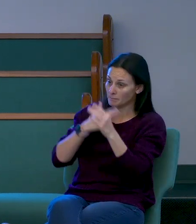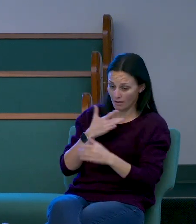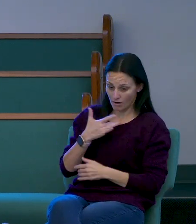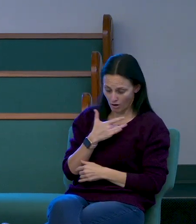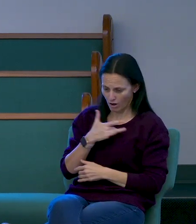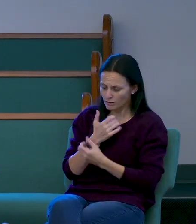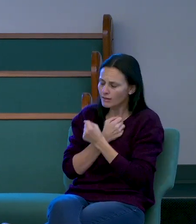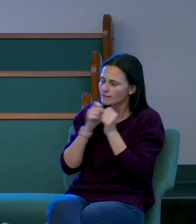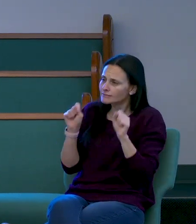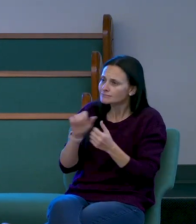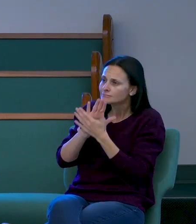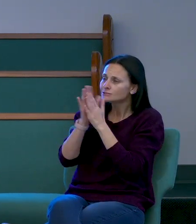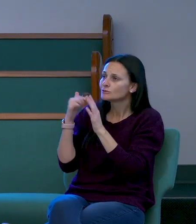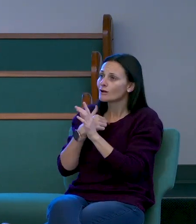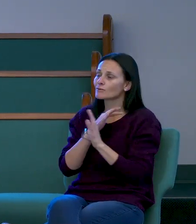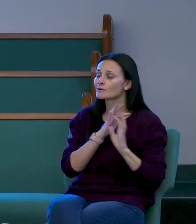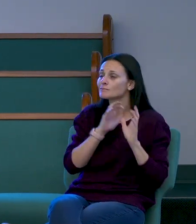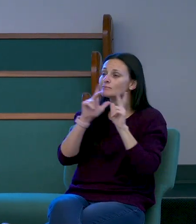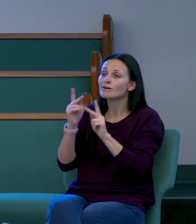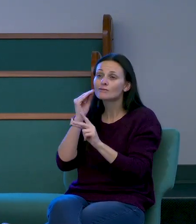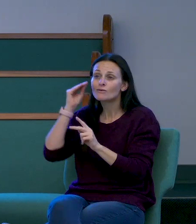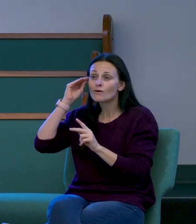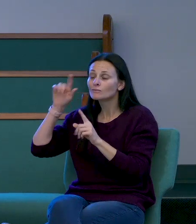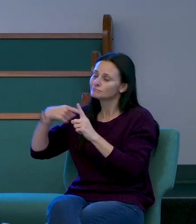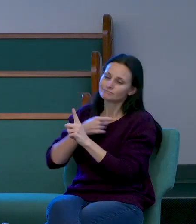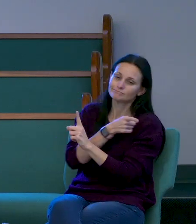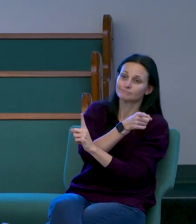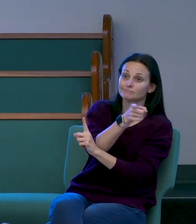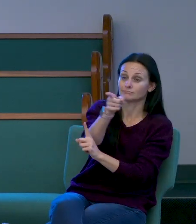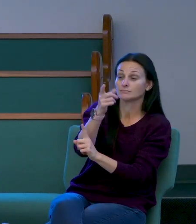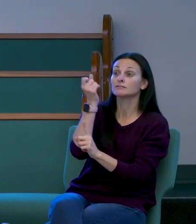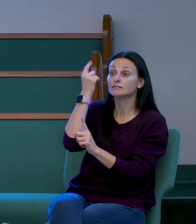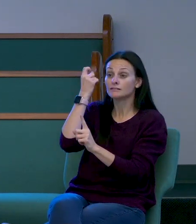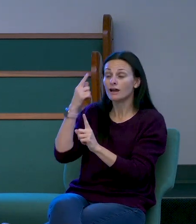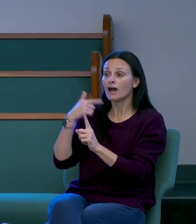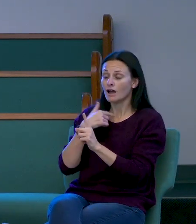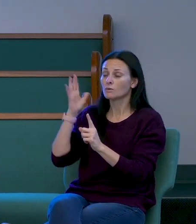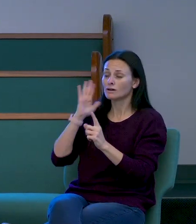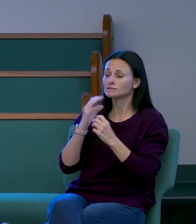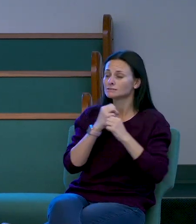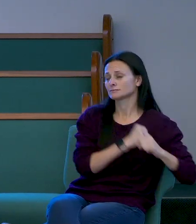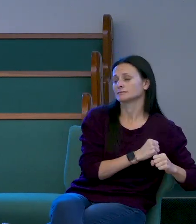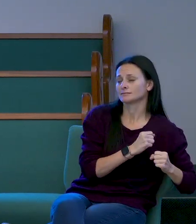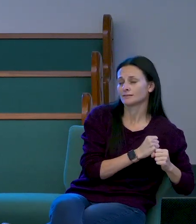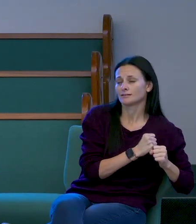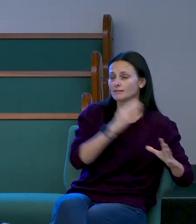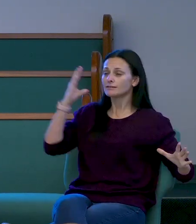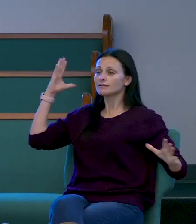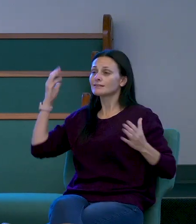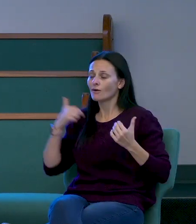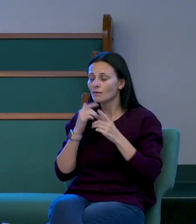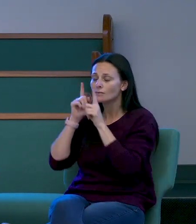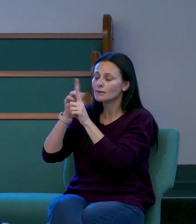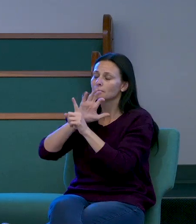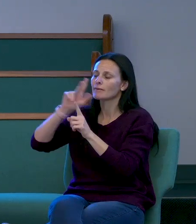can be, so I'm headed back home by another road. I was once bound, but now I'm free, so I'm headed back home by